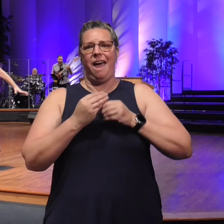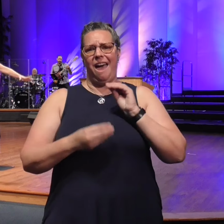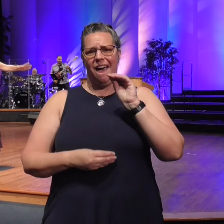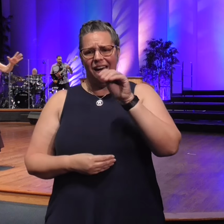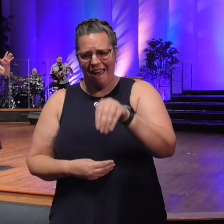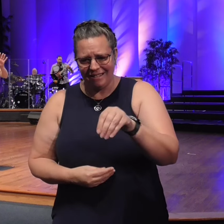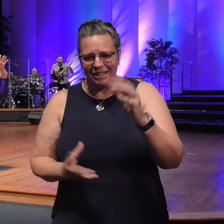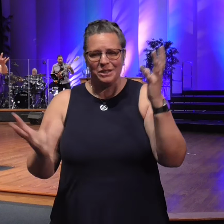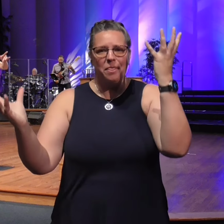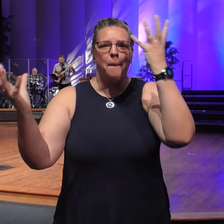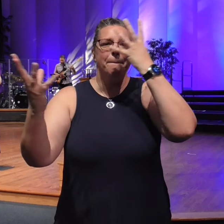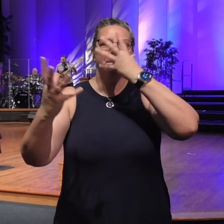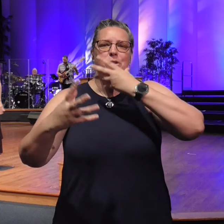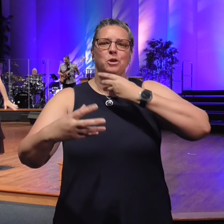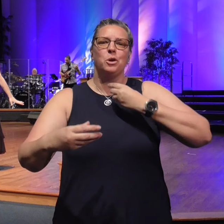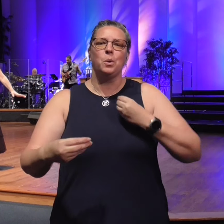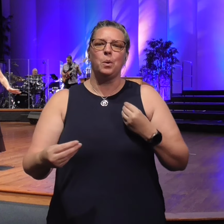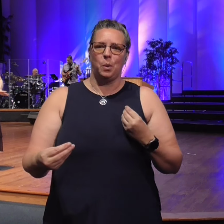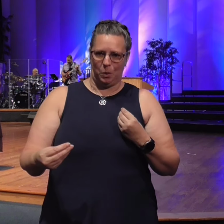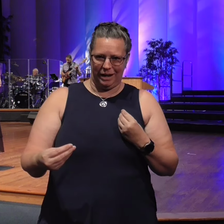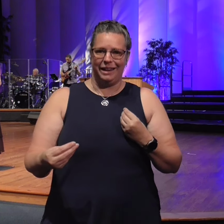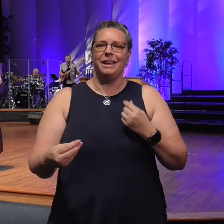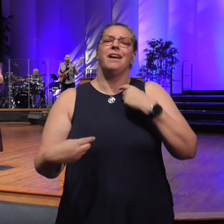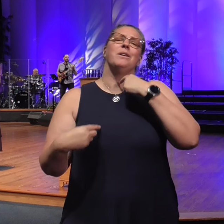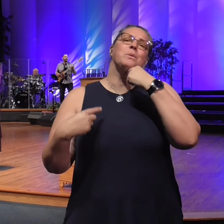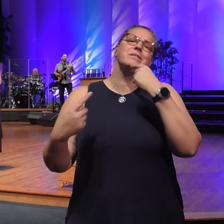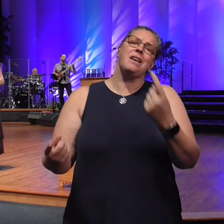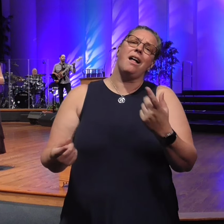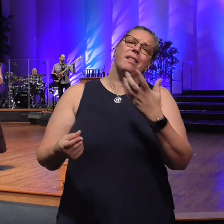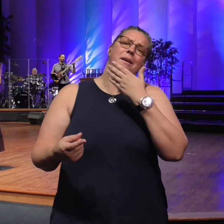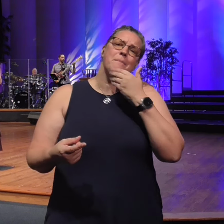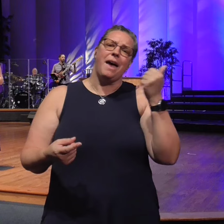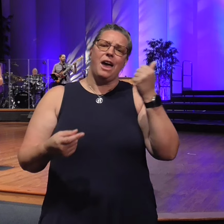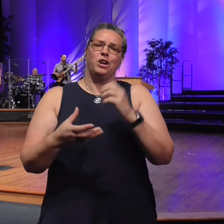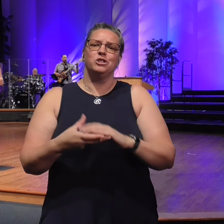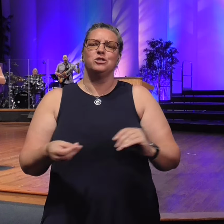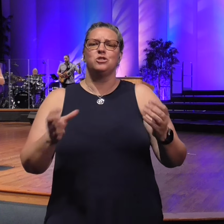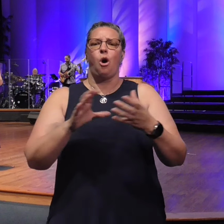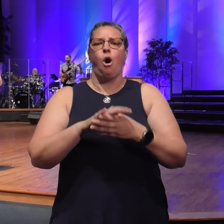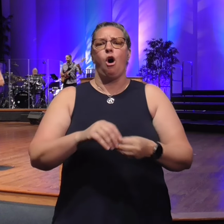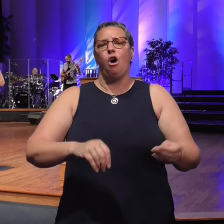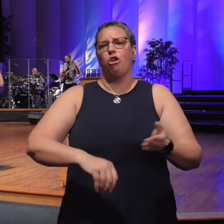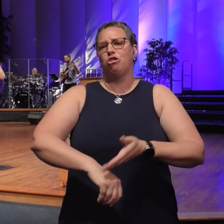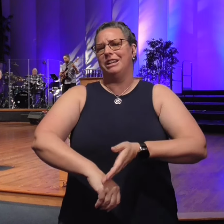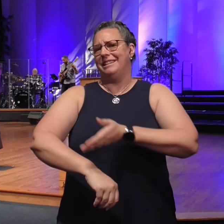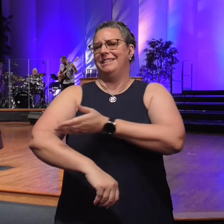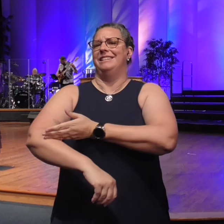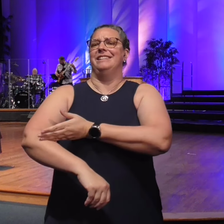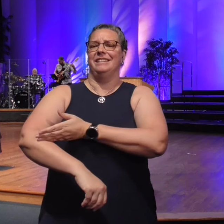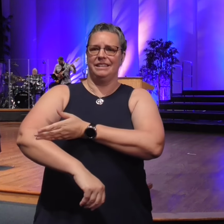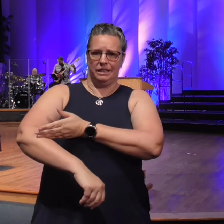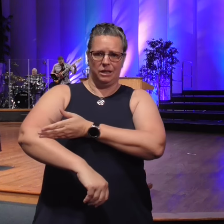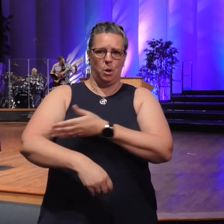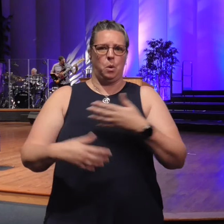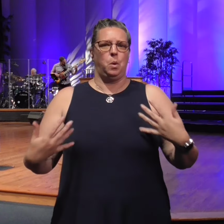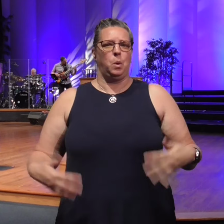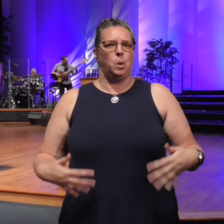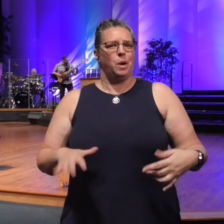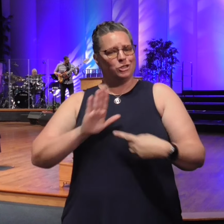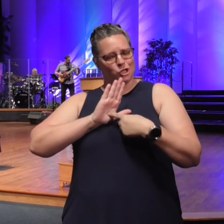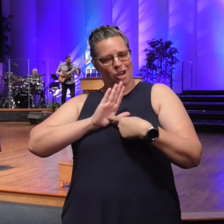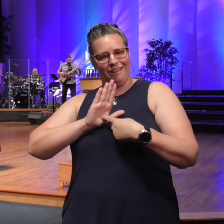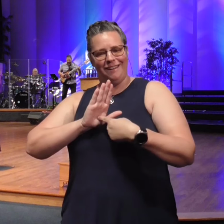the beauty to tell a better story. Oh, shine with